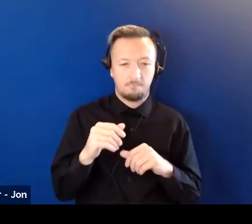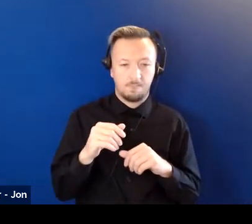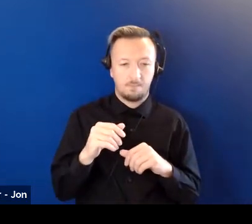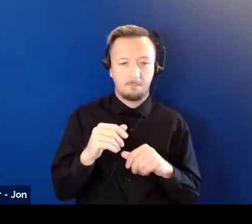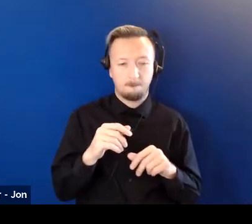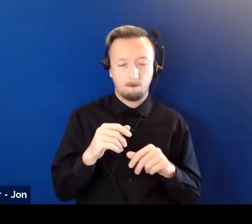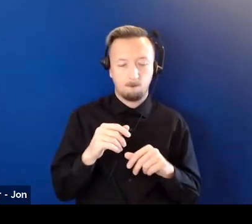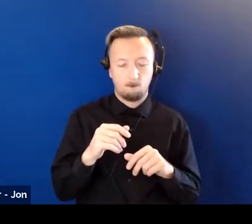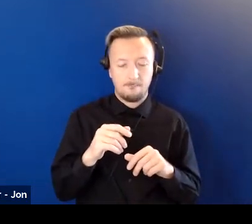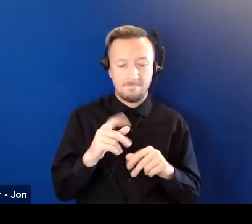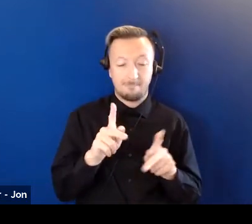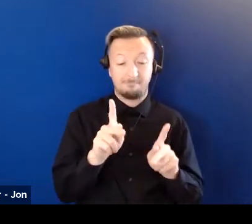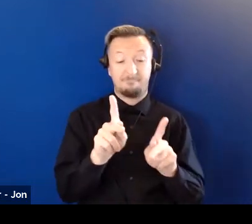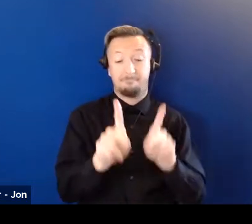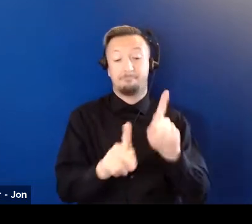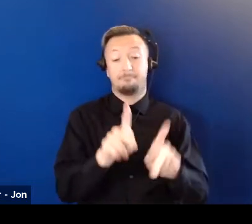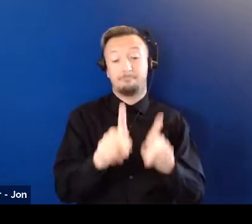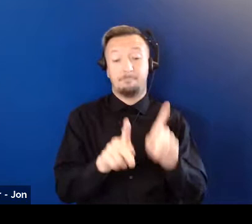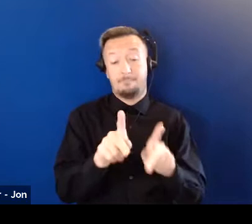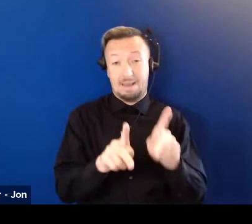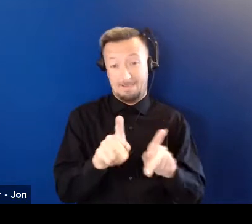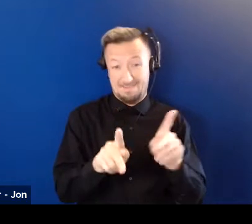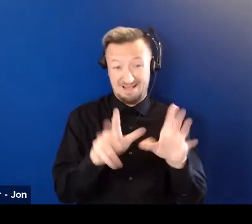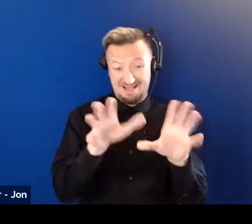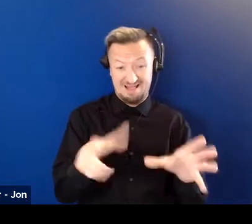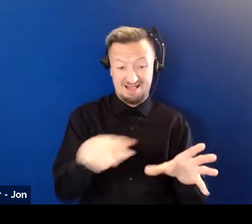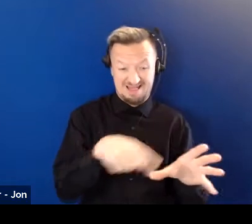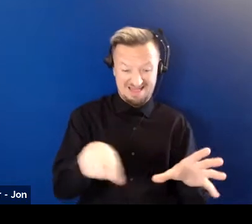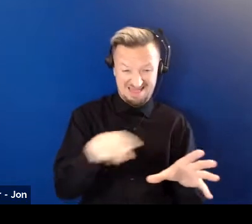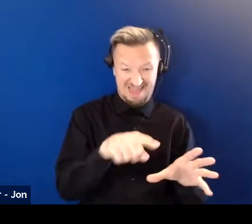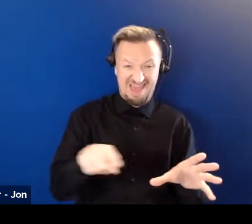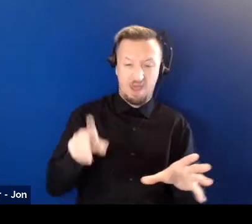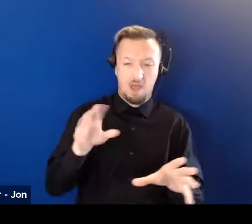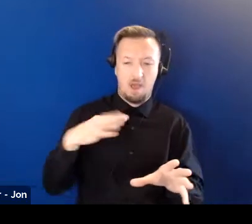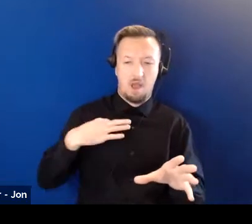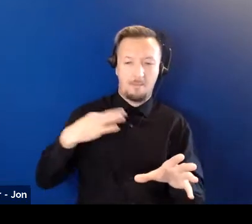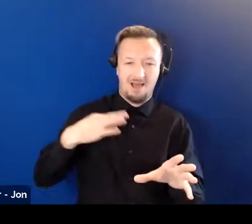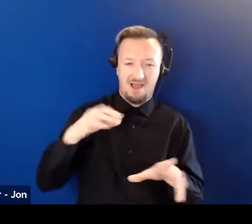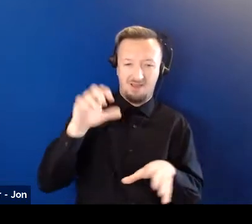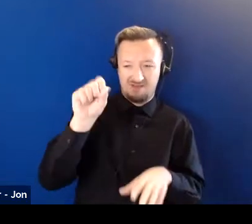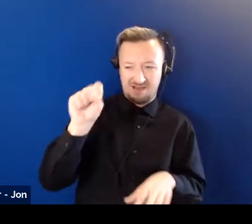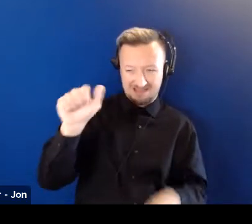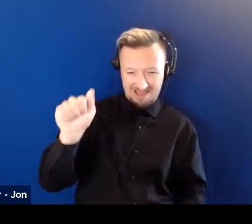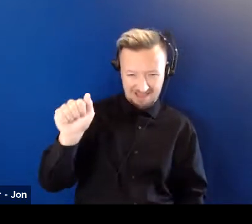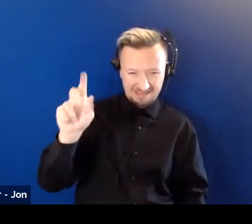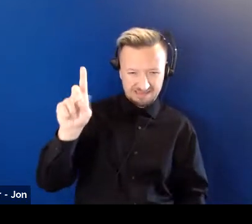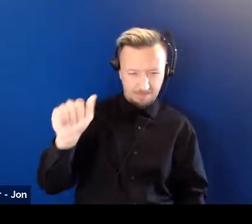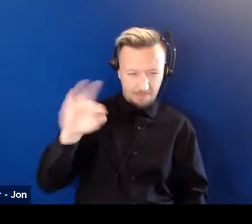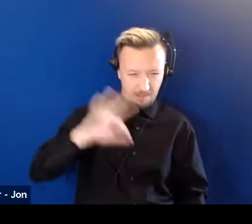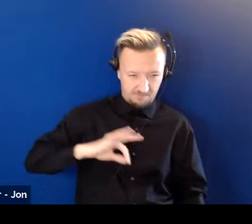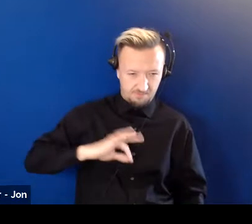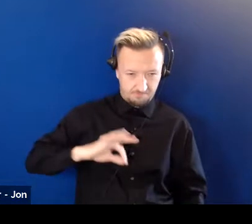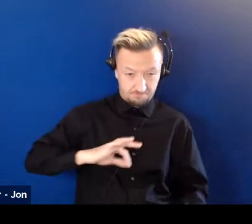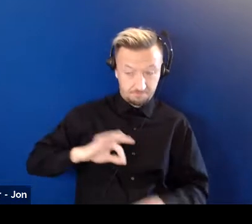serving people who are applying for Social Security disability benefits while at the same time receiving